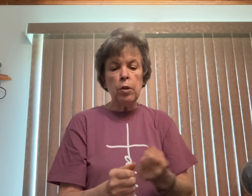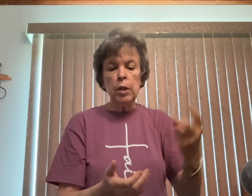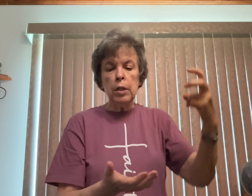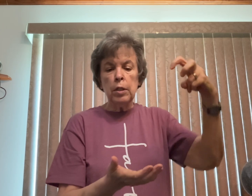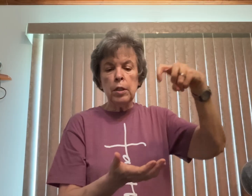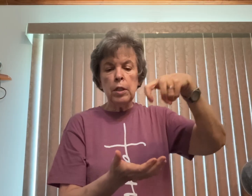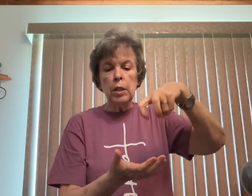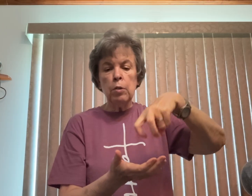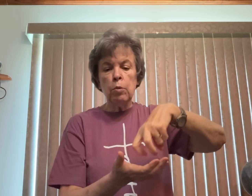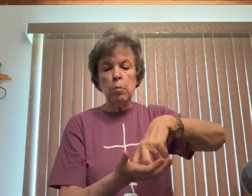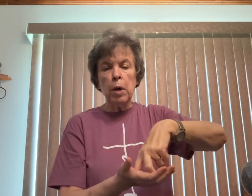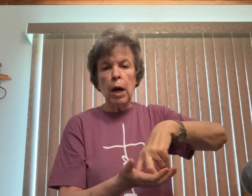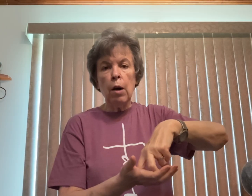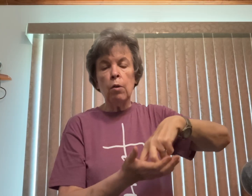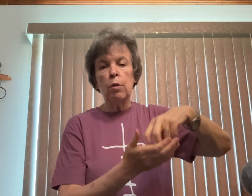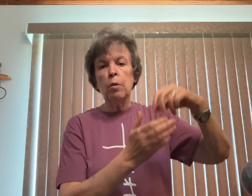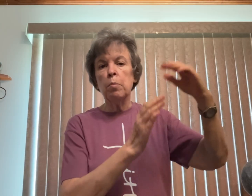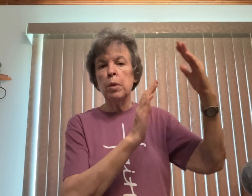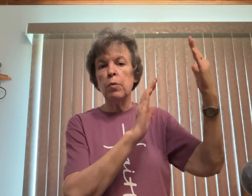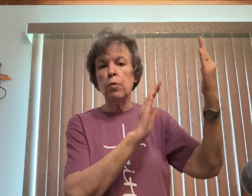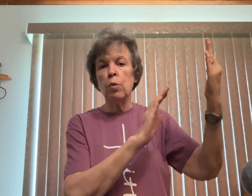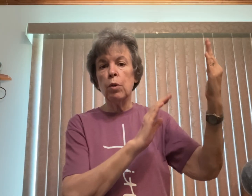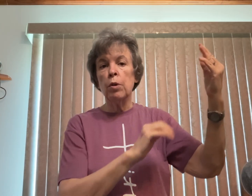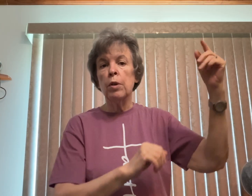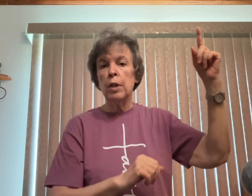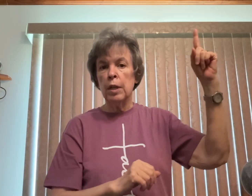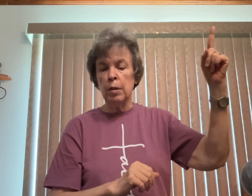Every knee will bow before him.